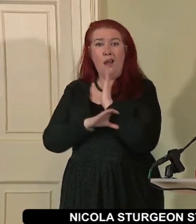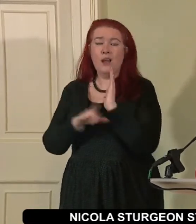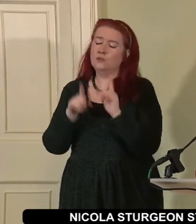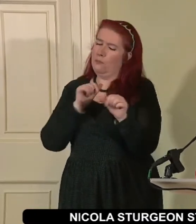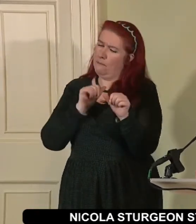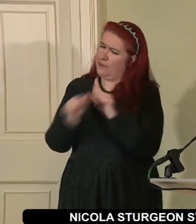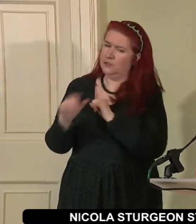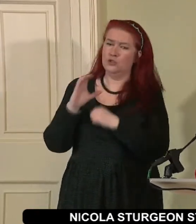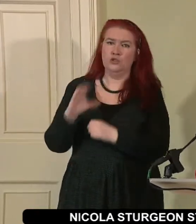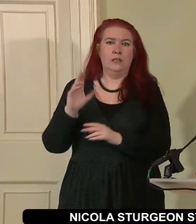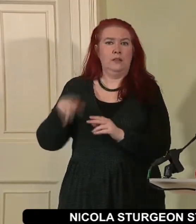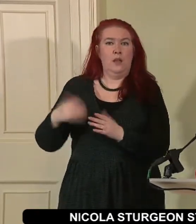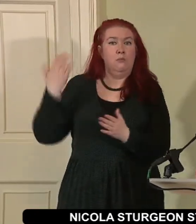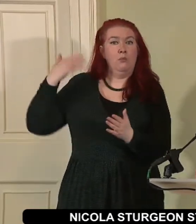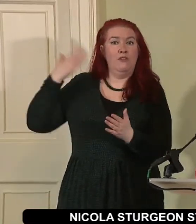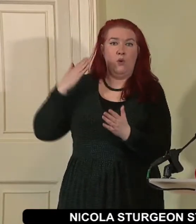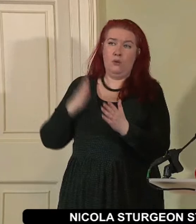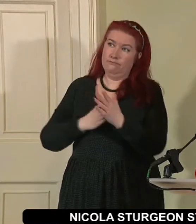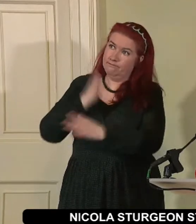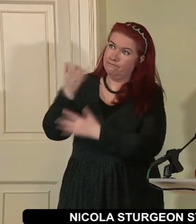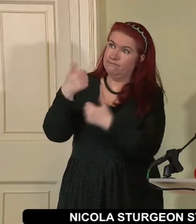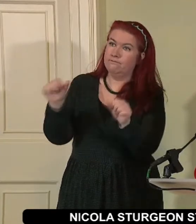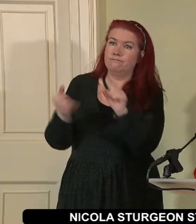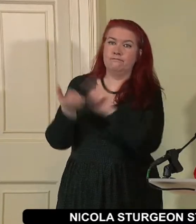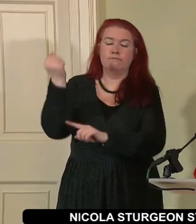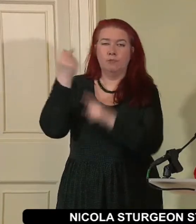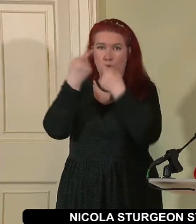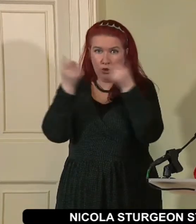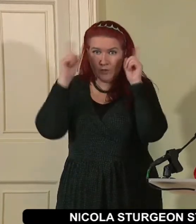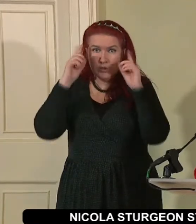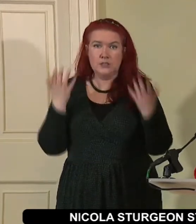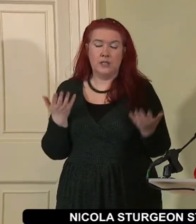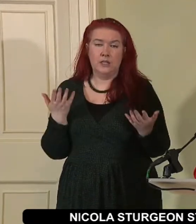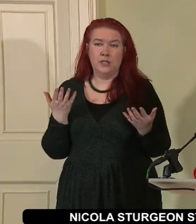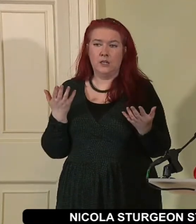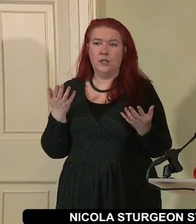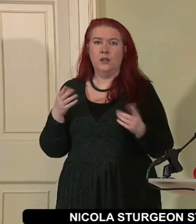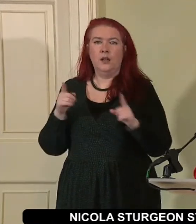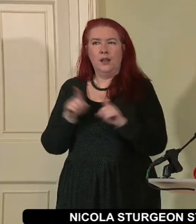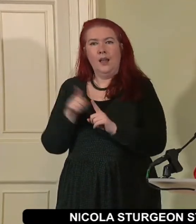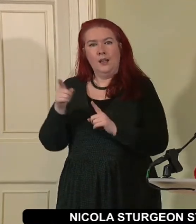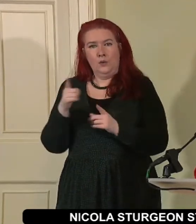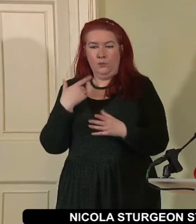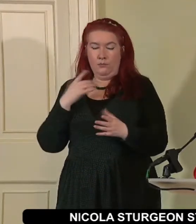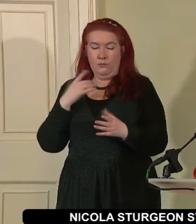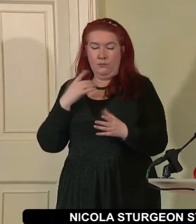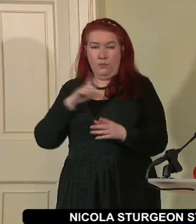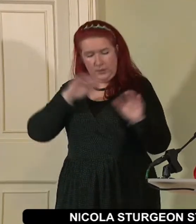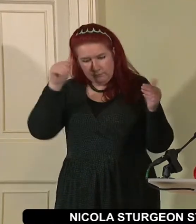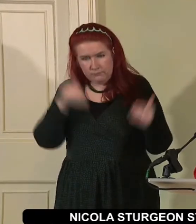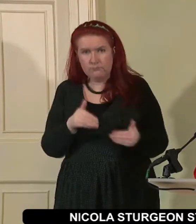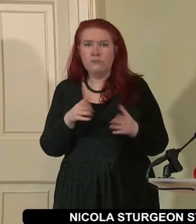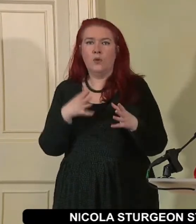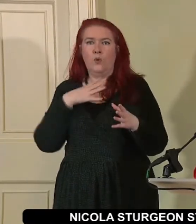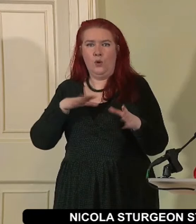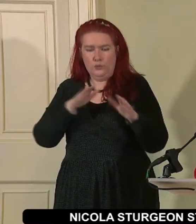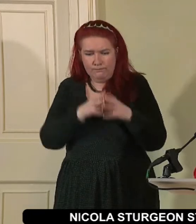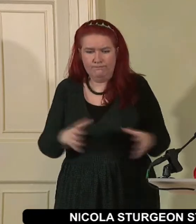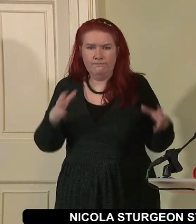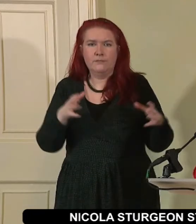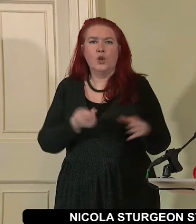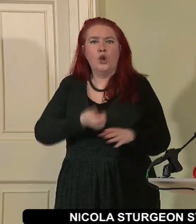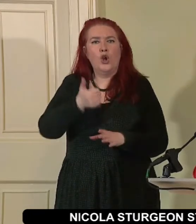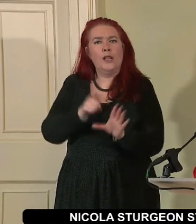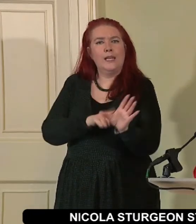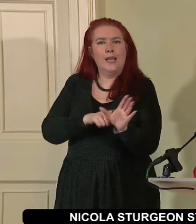had before of going to university. At the other end of the education system, that fundamental investment in expansion, doubling early